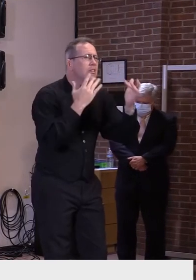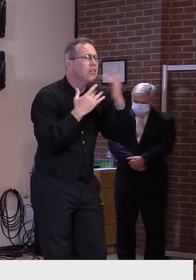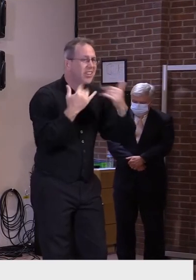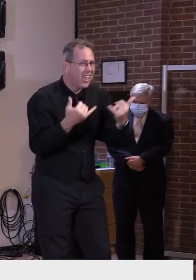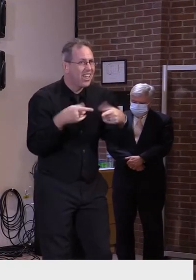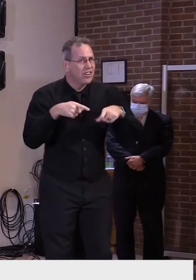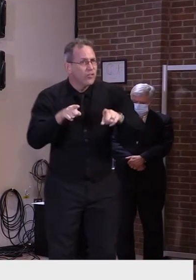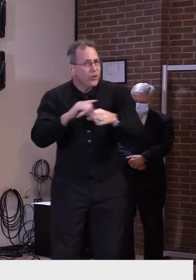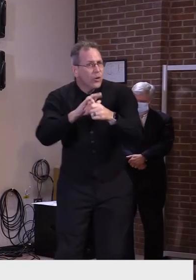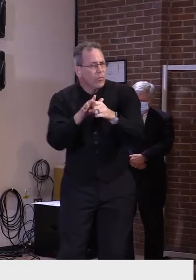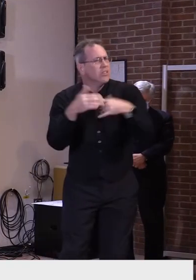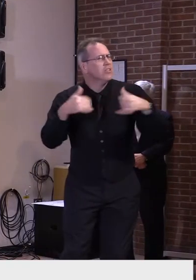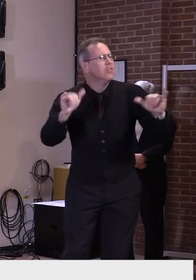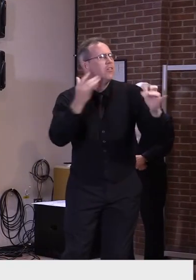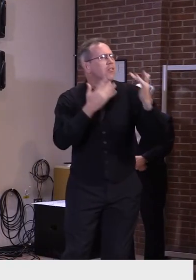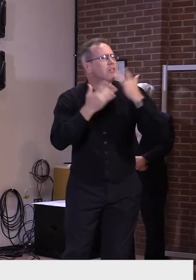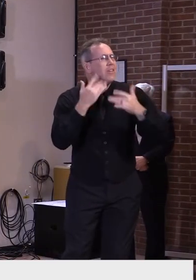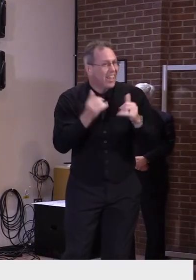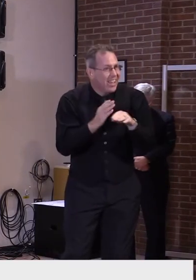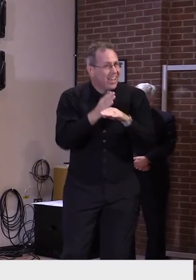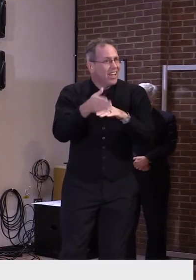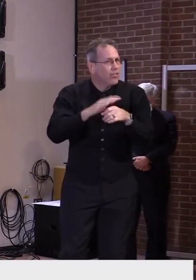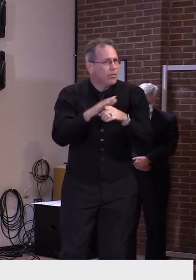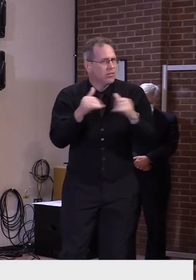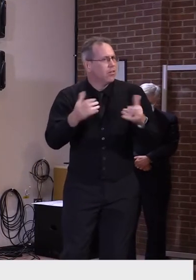plagued with that, and that's why this session,